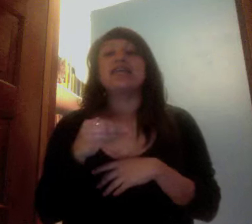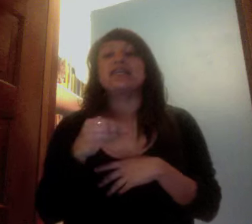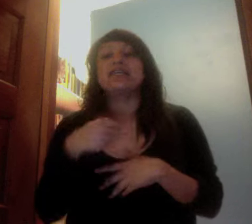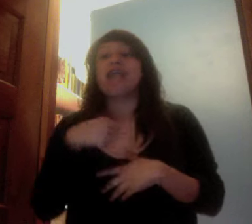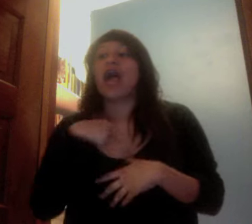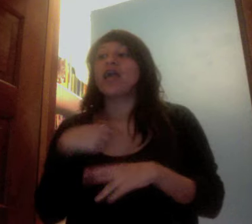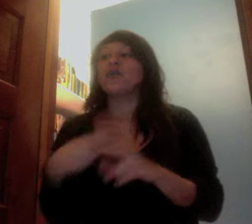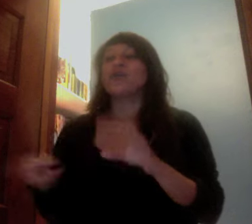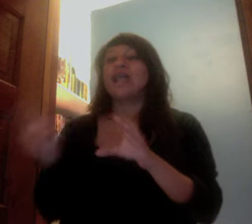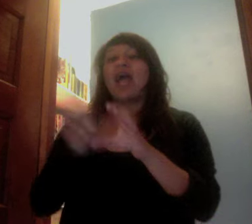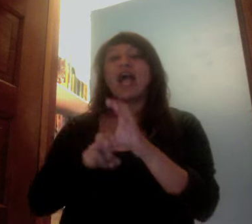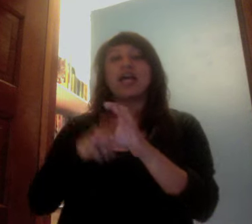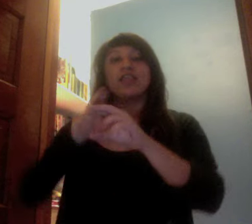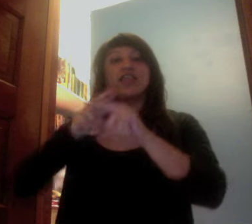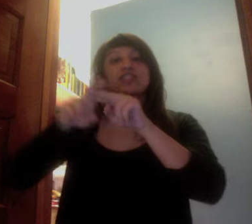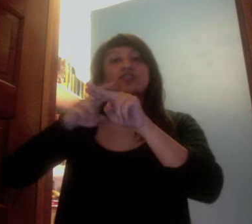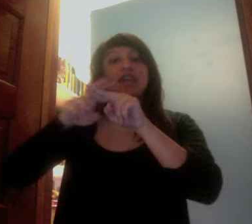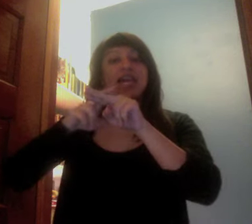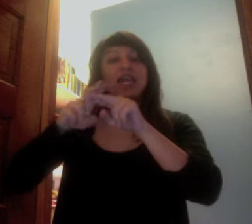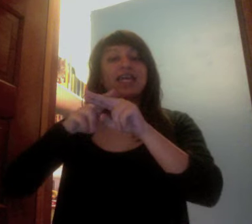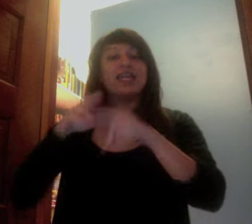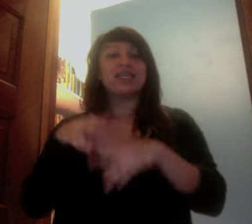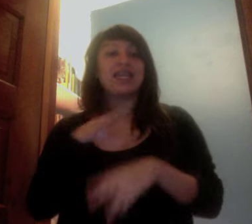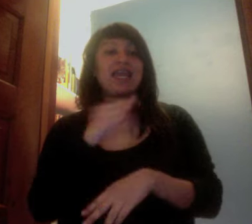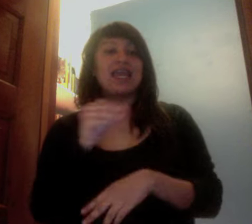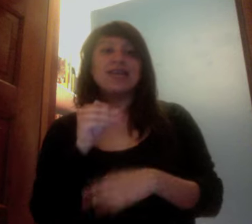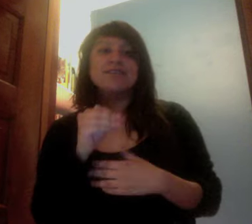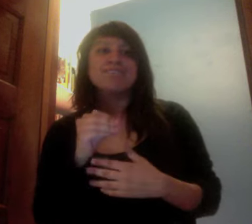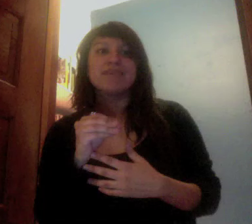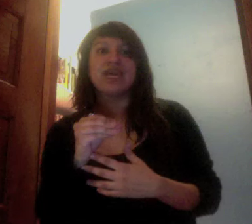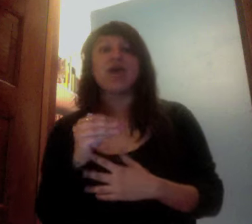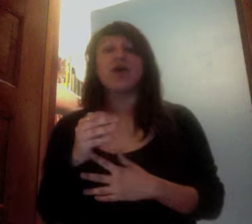I don't speak a lick of Danish.